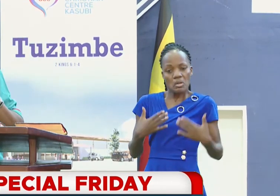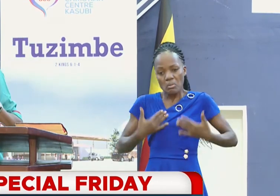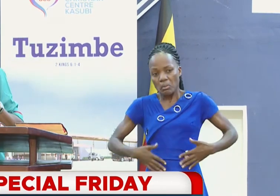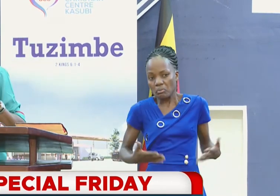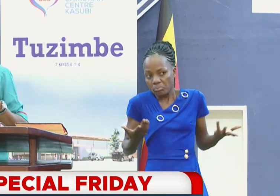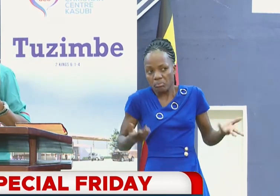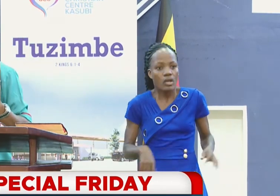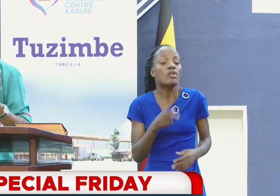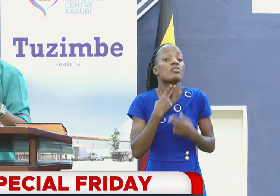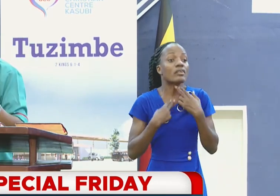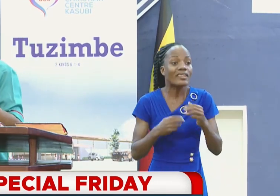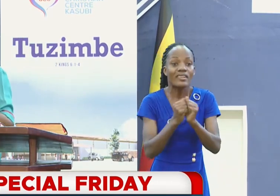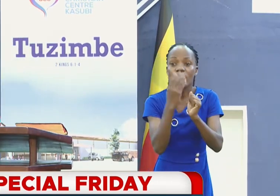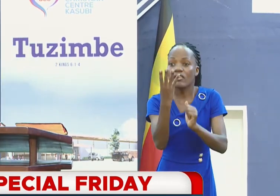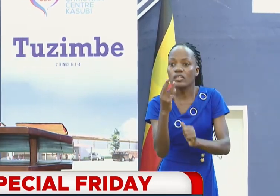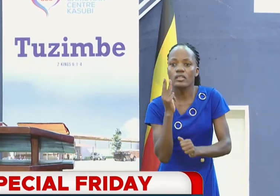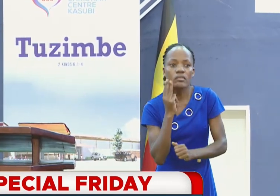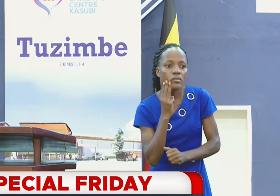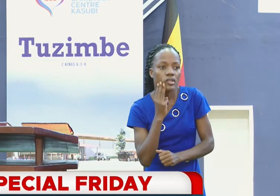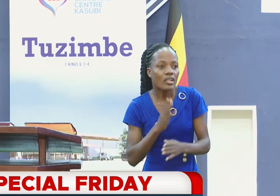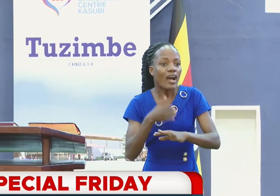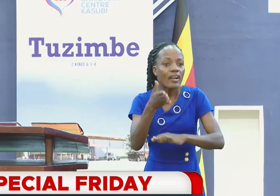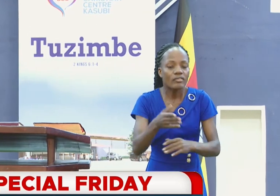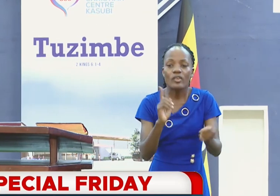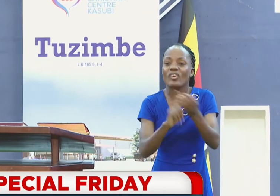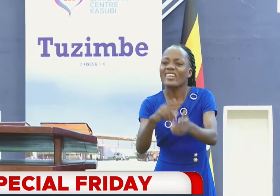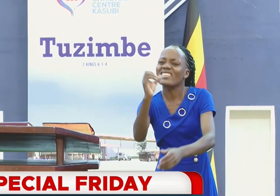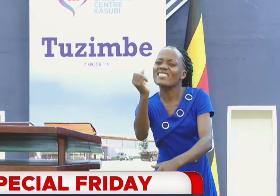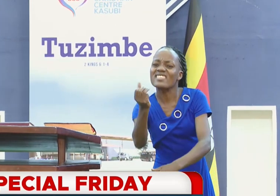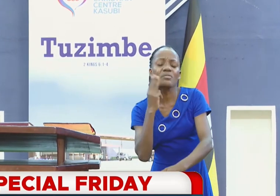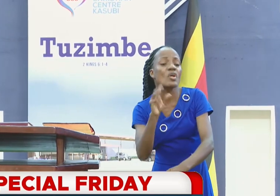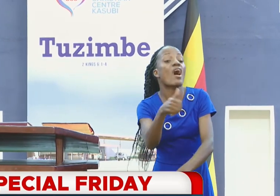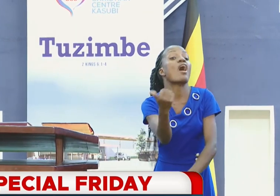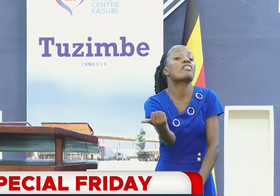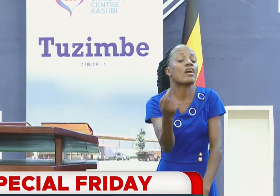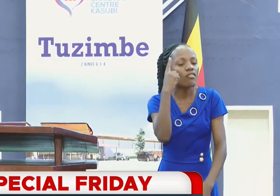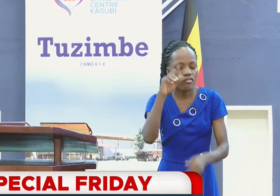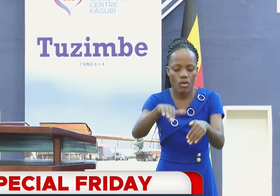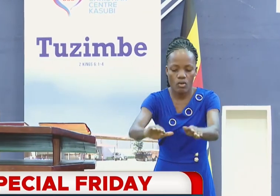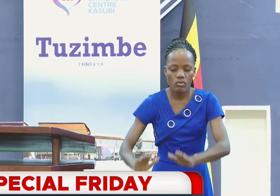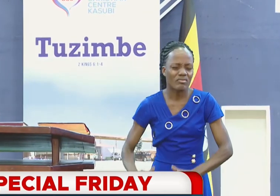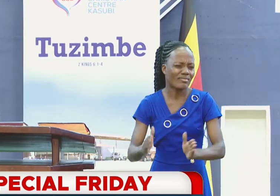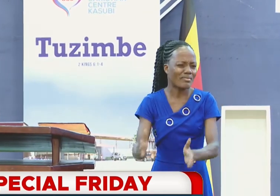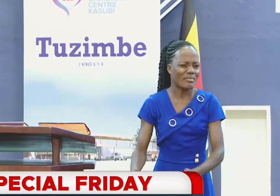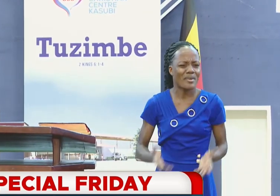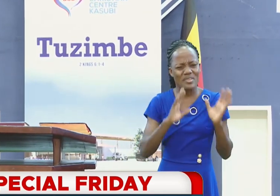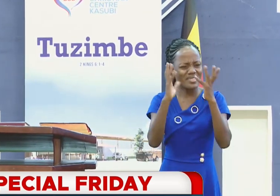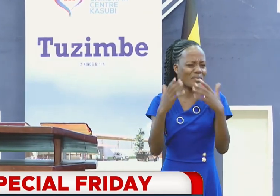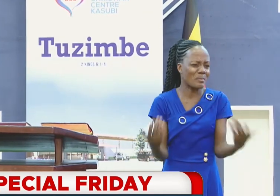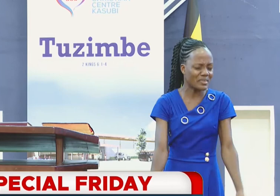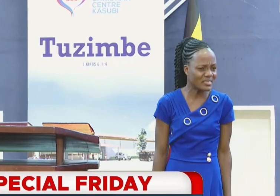You need 14 million and get 6 million for the funeral service. Can you